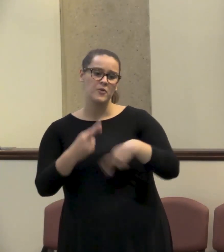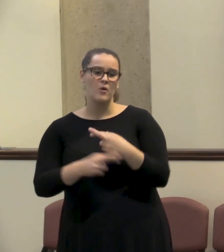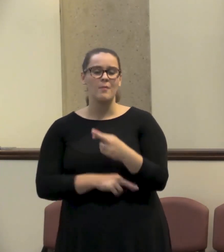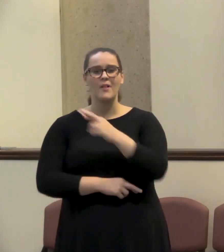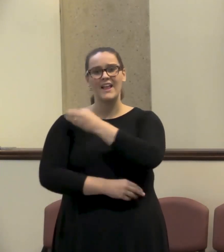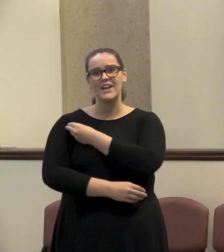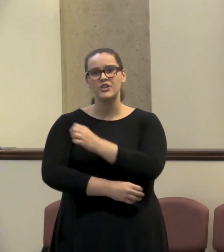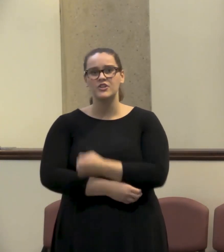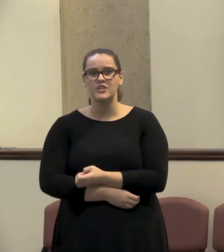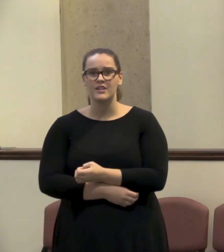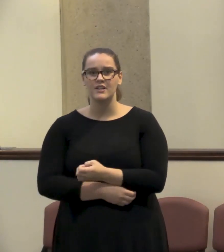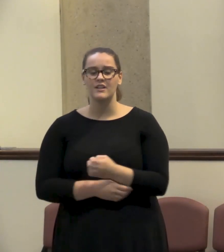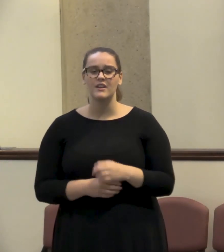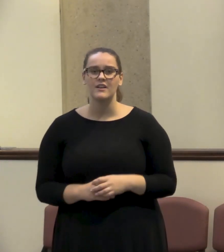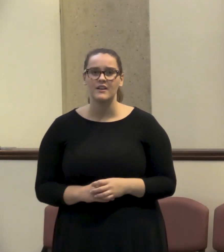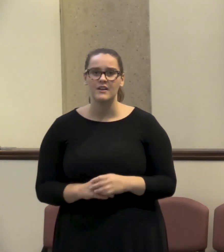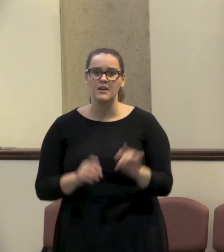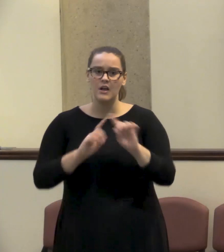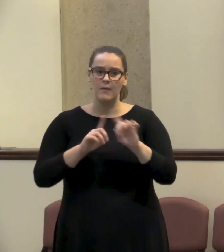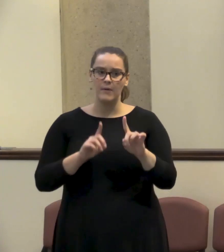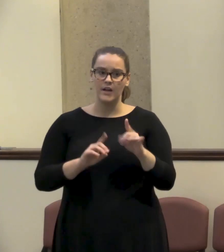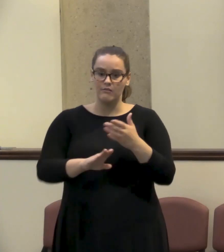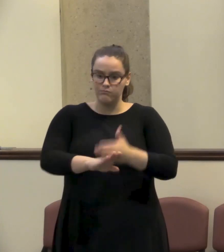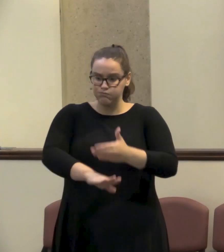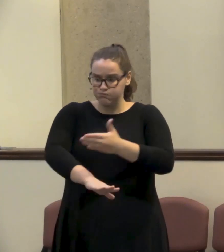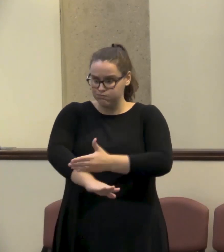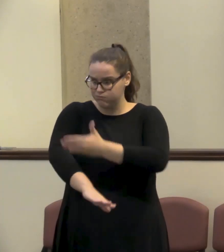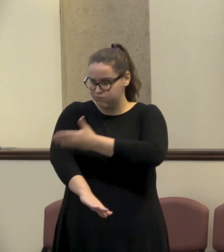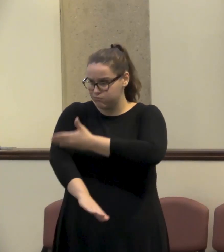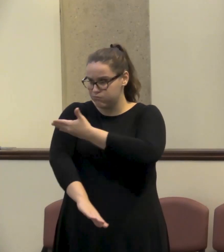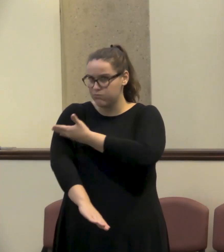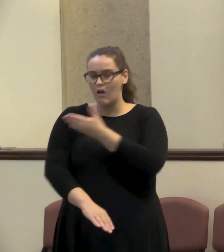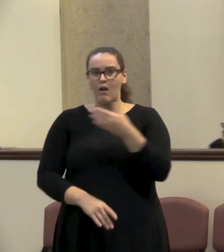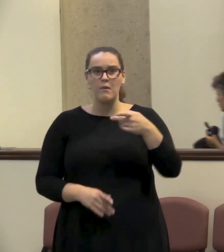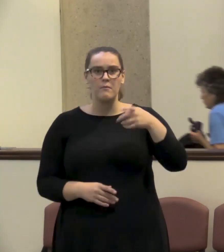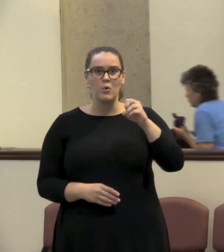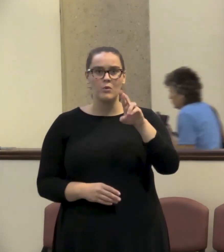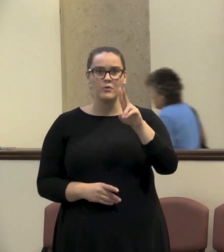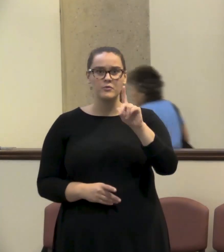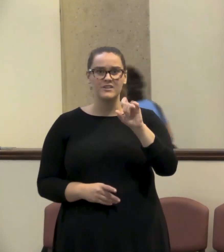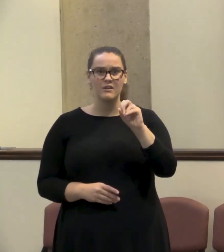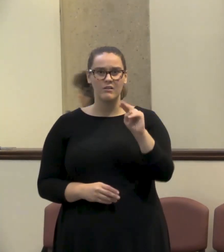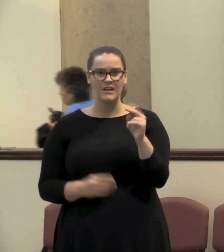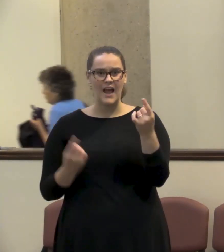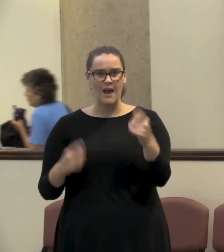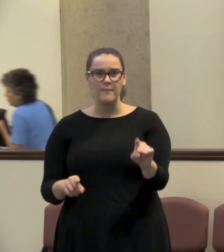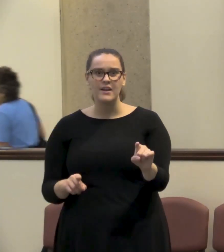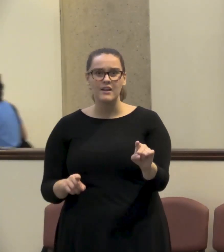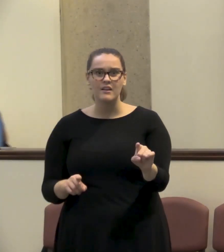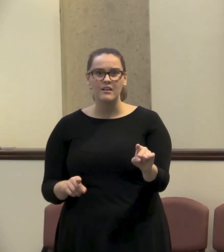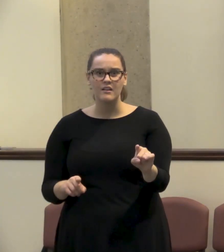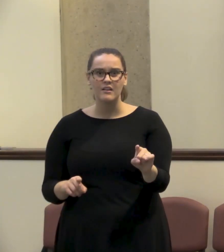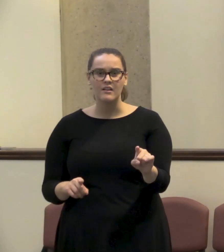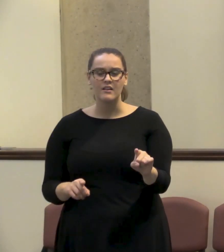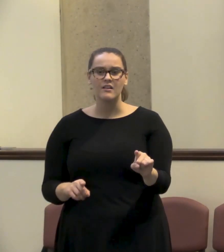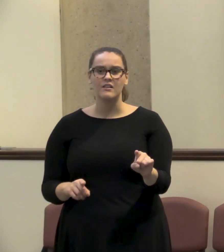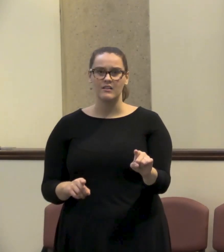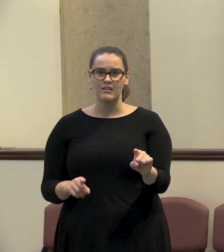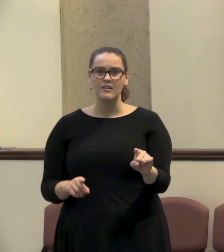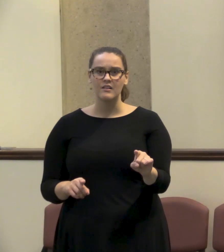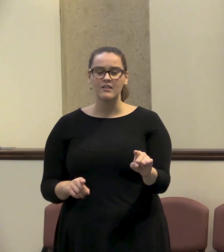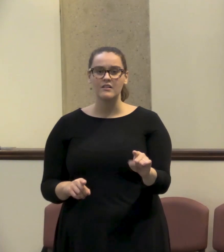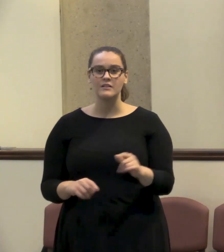while the pollution in Montgomery County actually increases. So we buy credits someplace else, which is